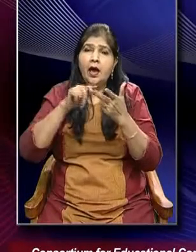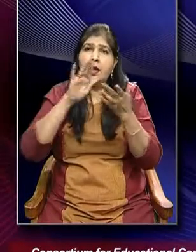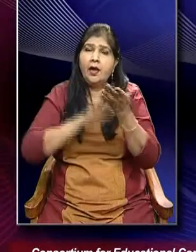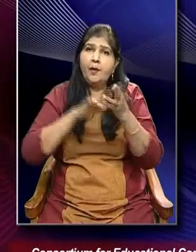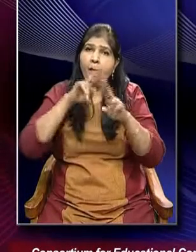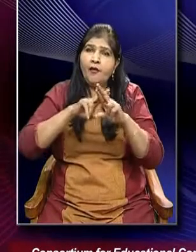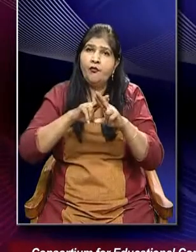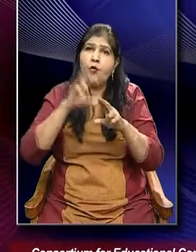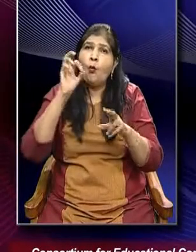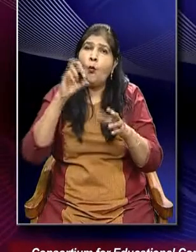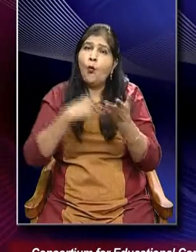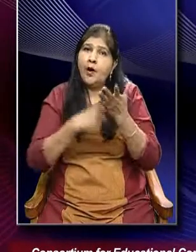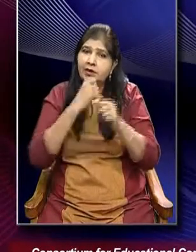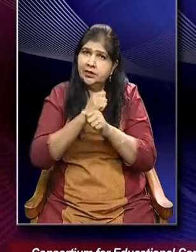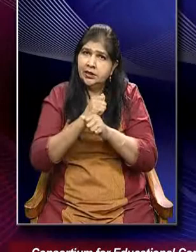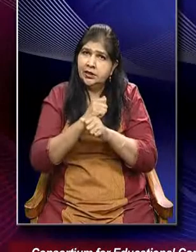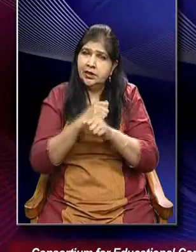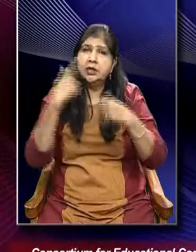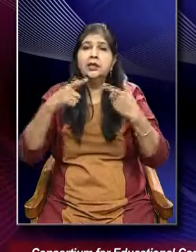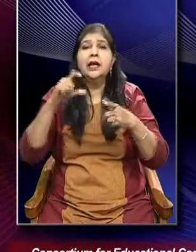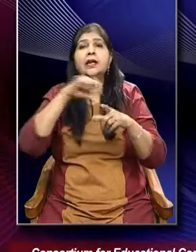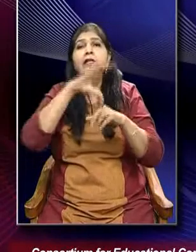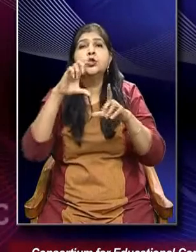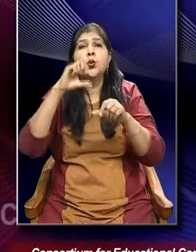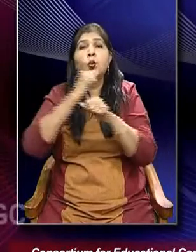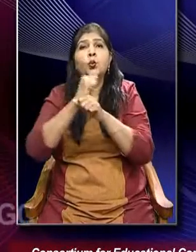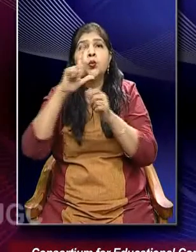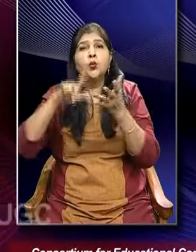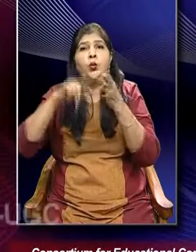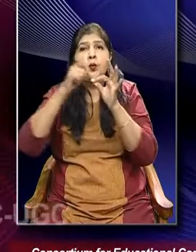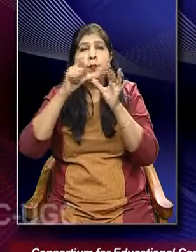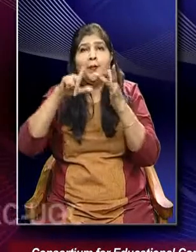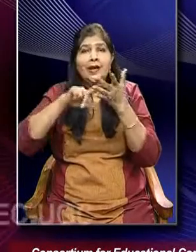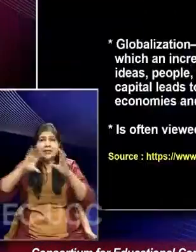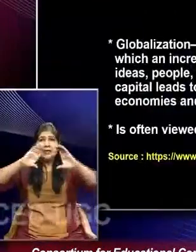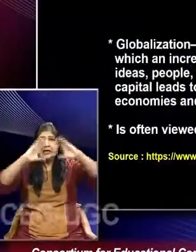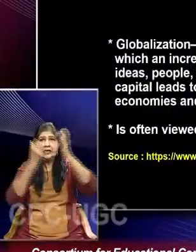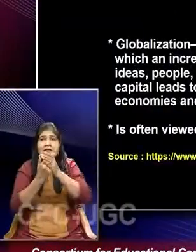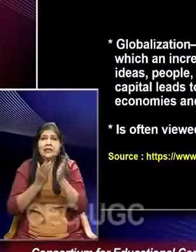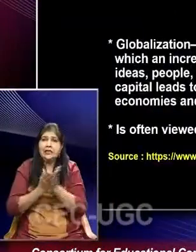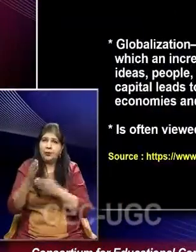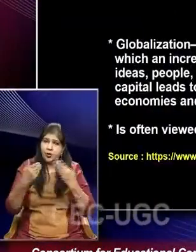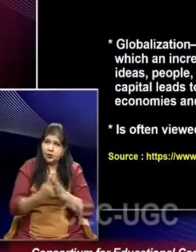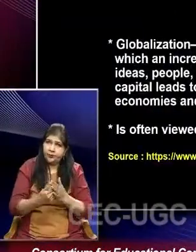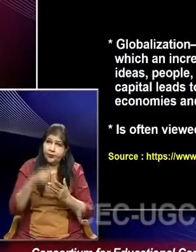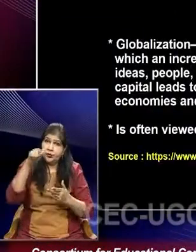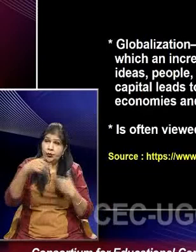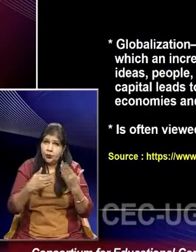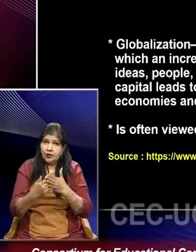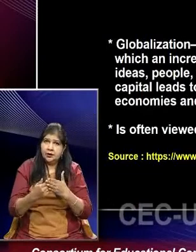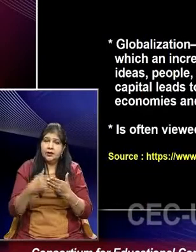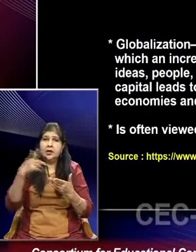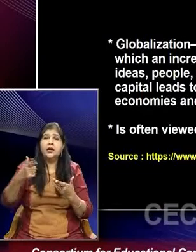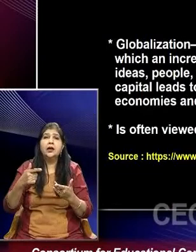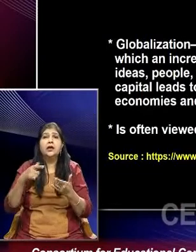imf.org, that is, globalization is the process through which